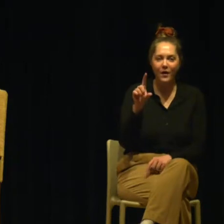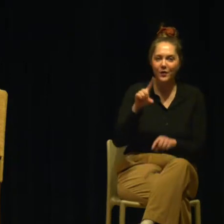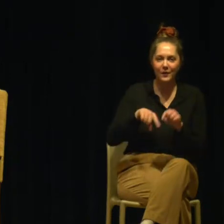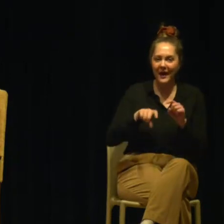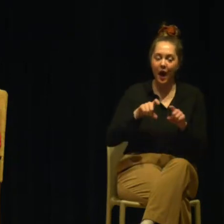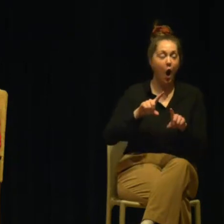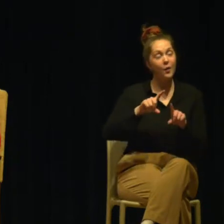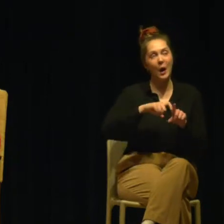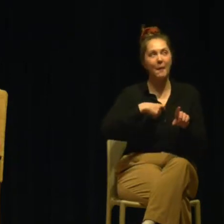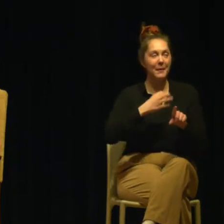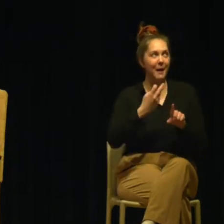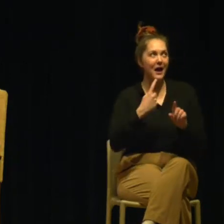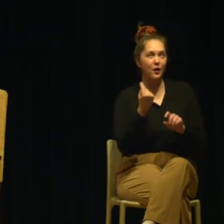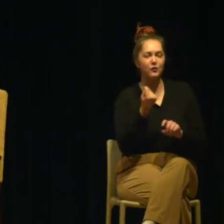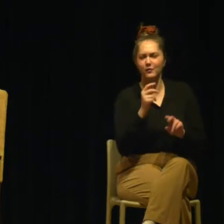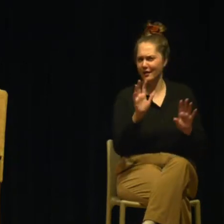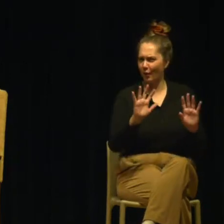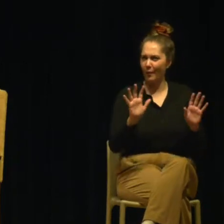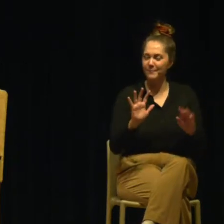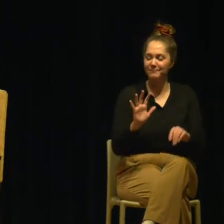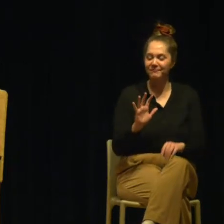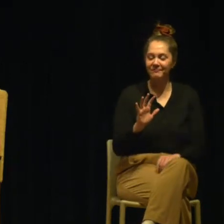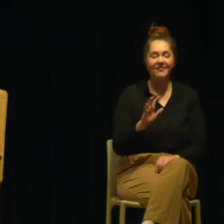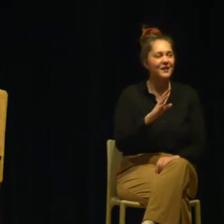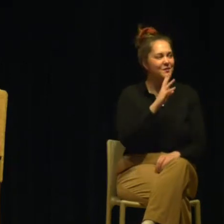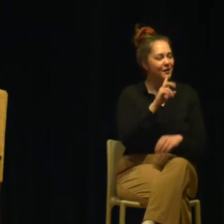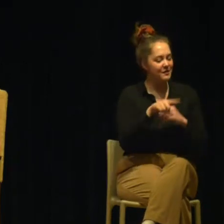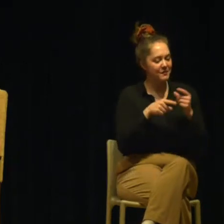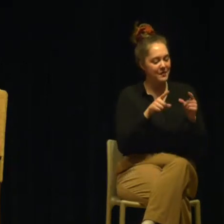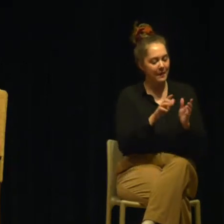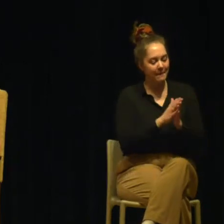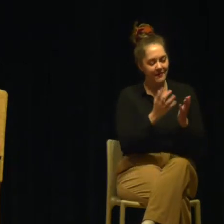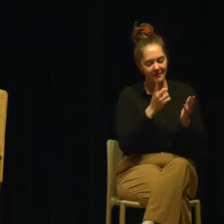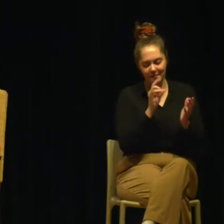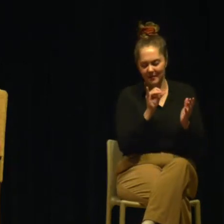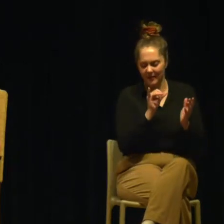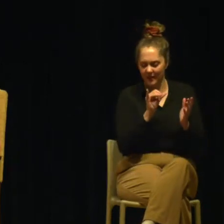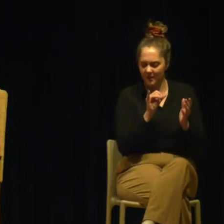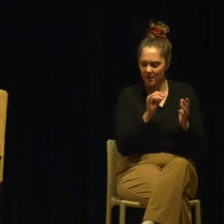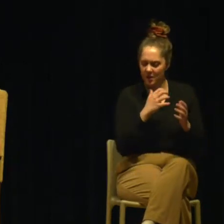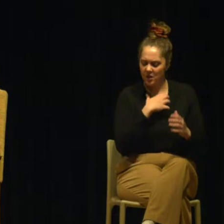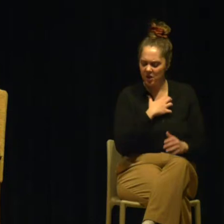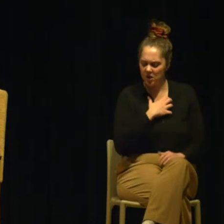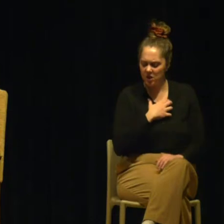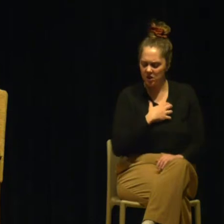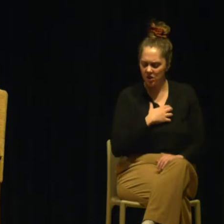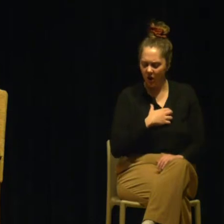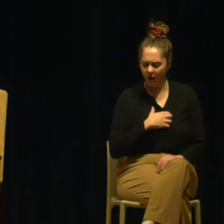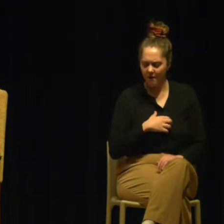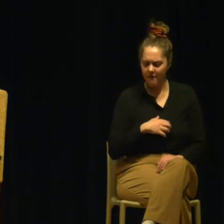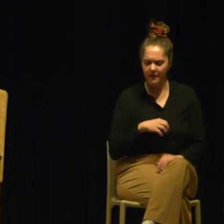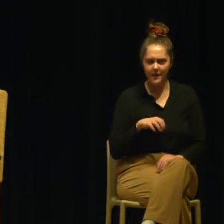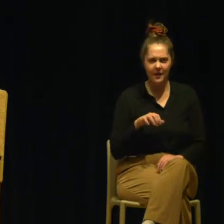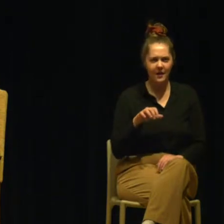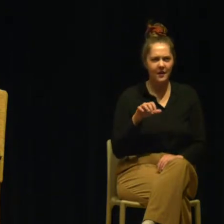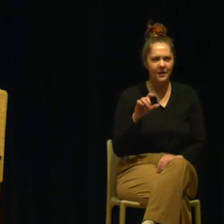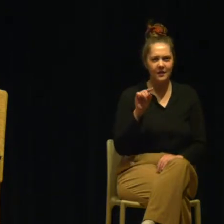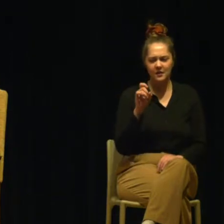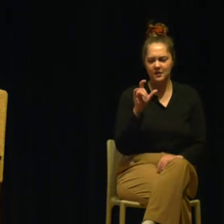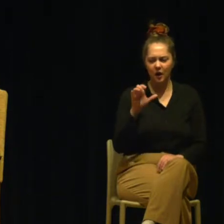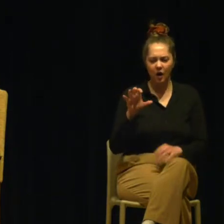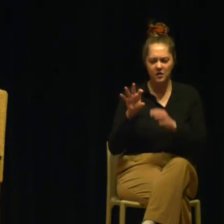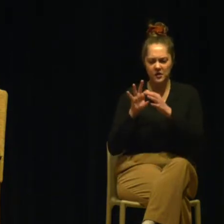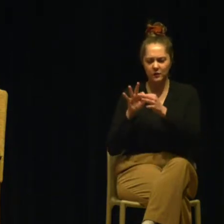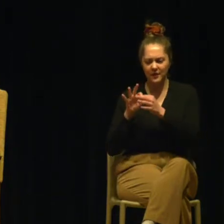No, it is not. It is not. But you talked about in the book something like starving the toxic relationships in your life and feeding